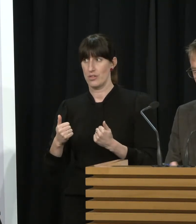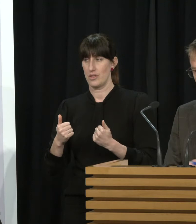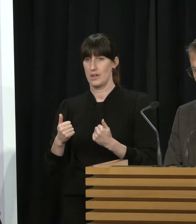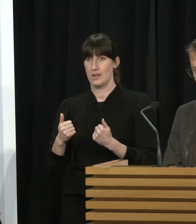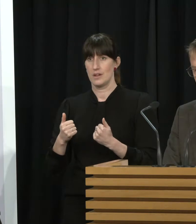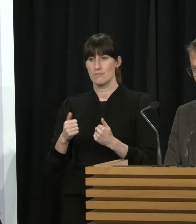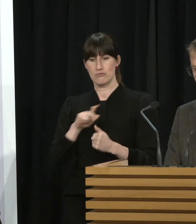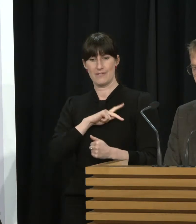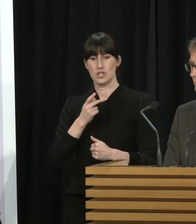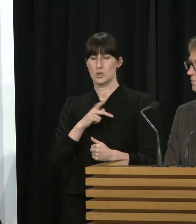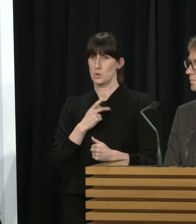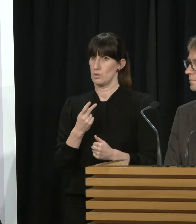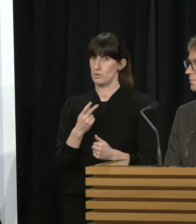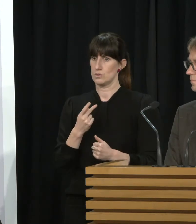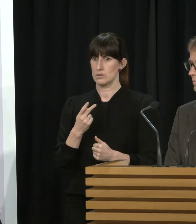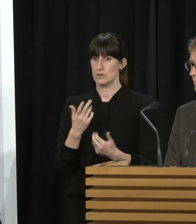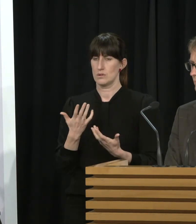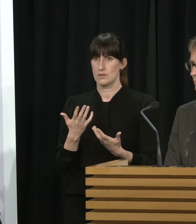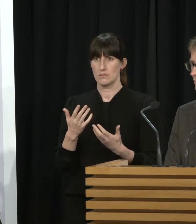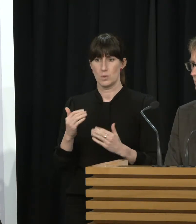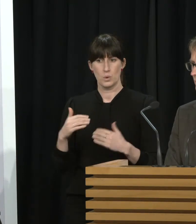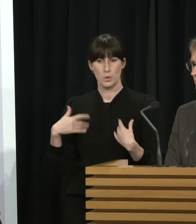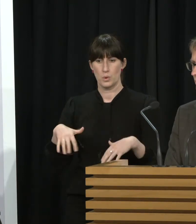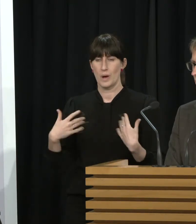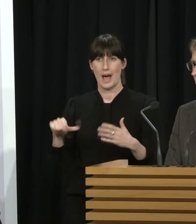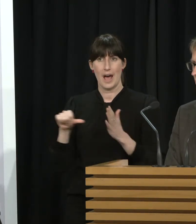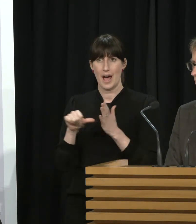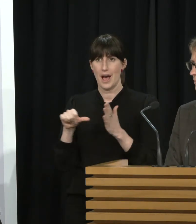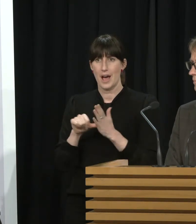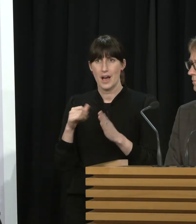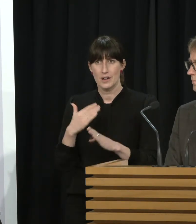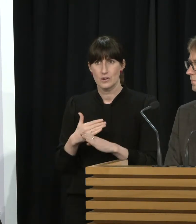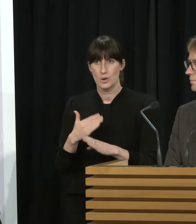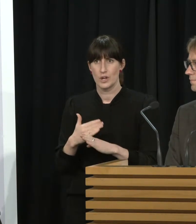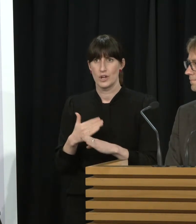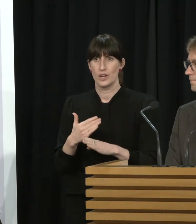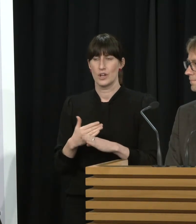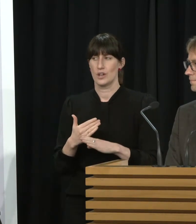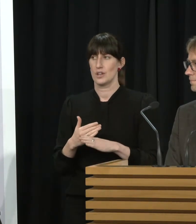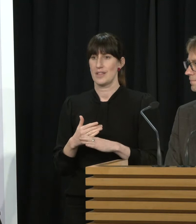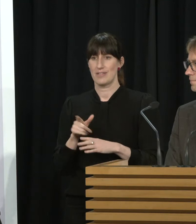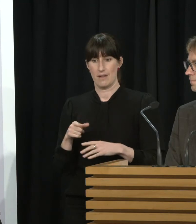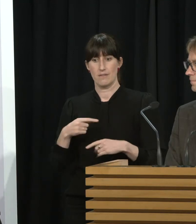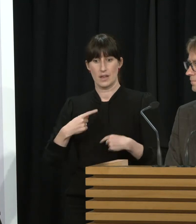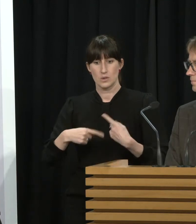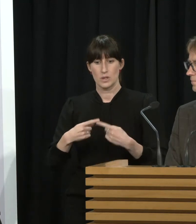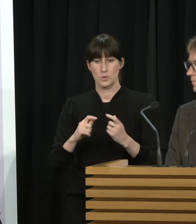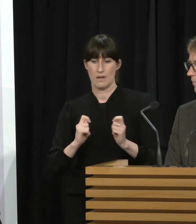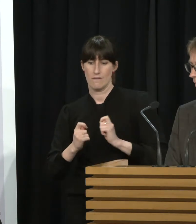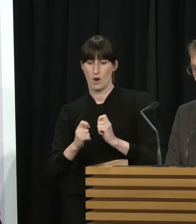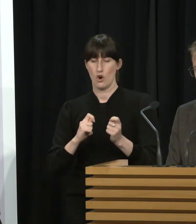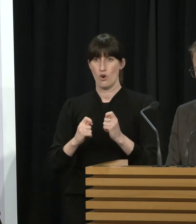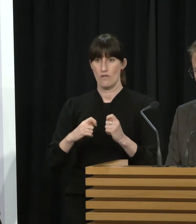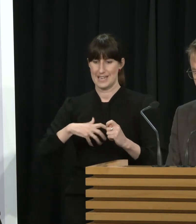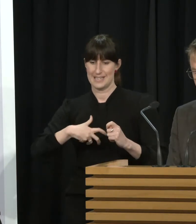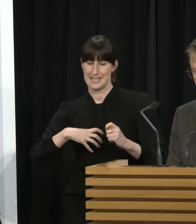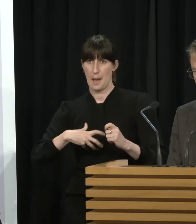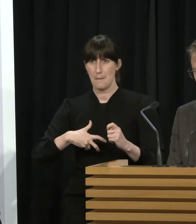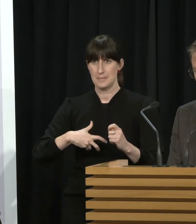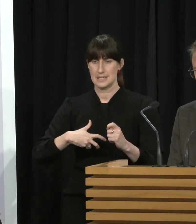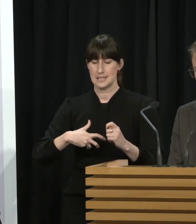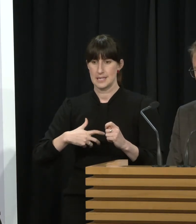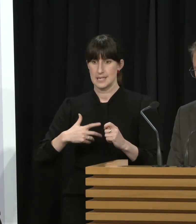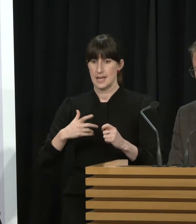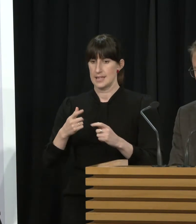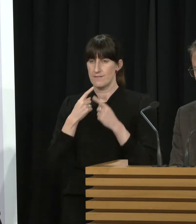has been incredibly challenging. It has been uncertain. They've had to continue to evolve and adapt as the facts have continued to change.